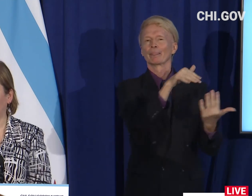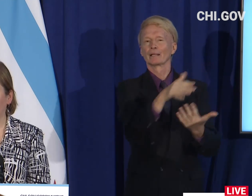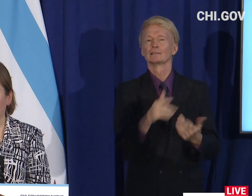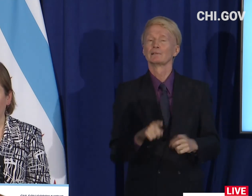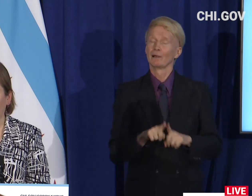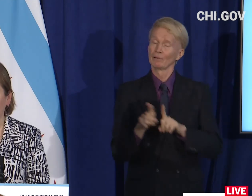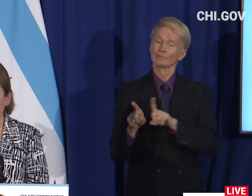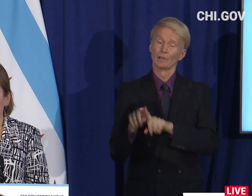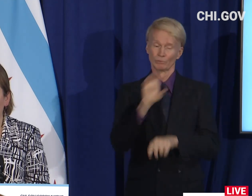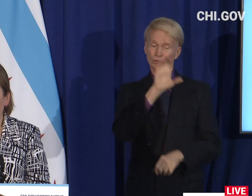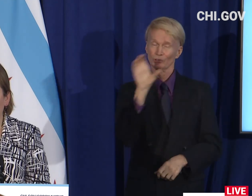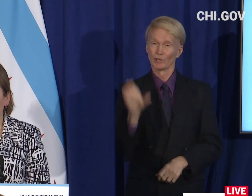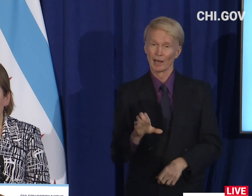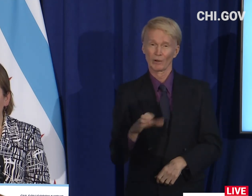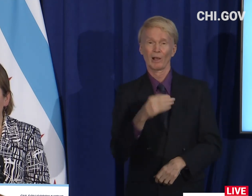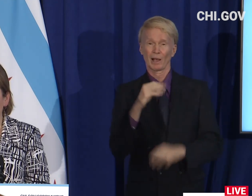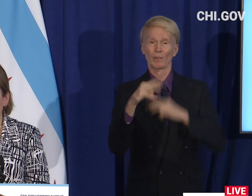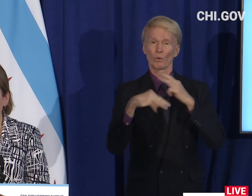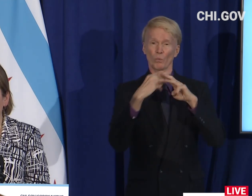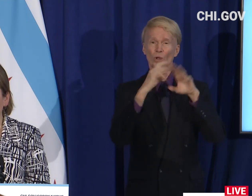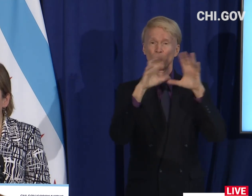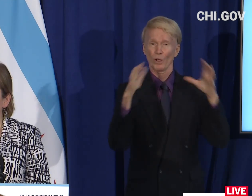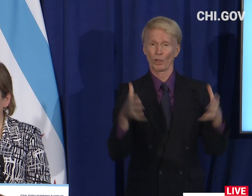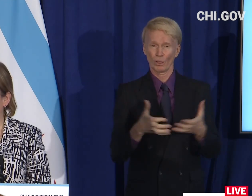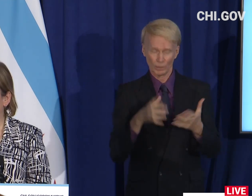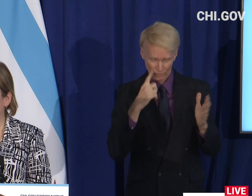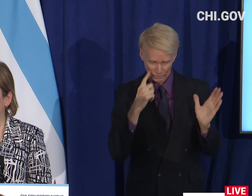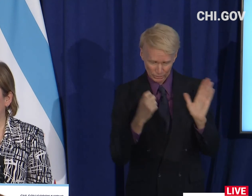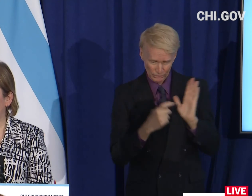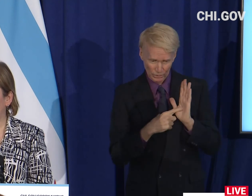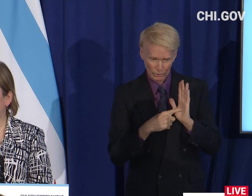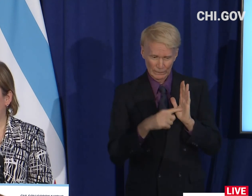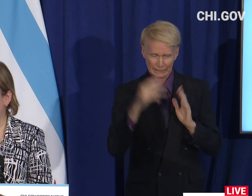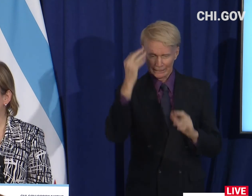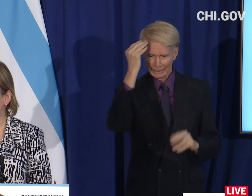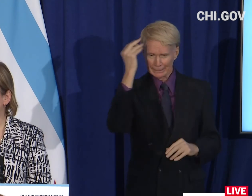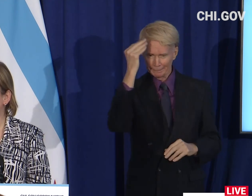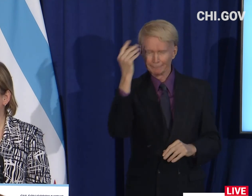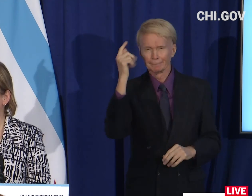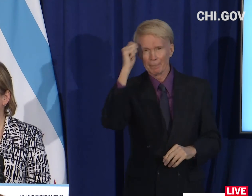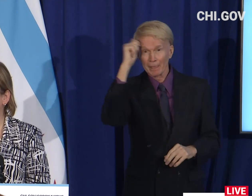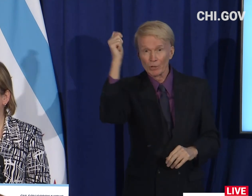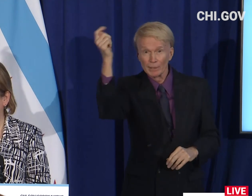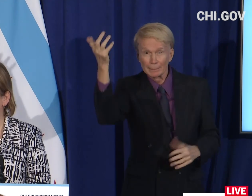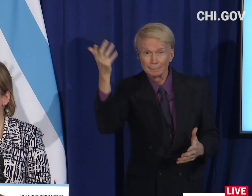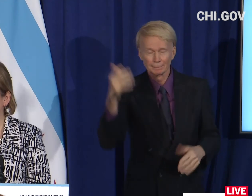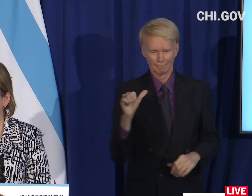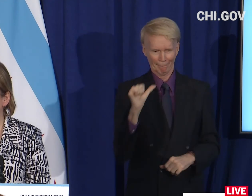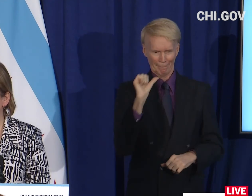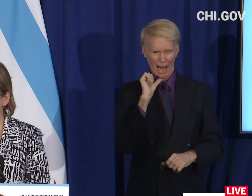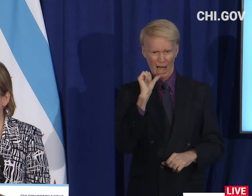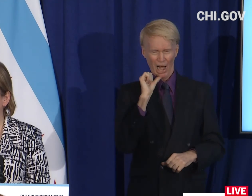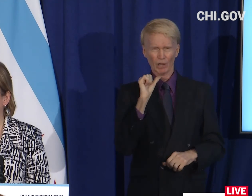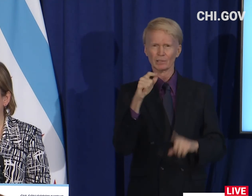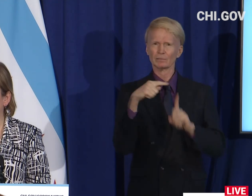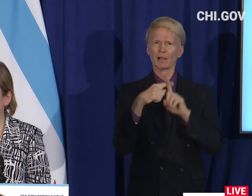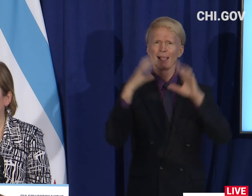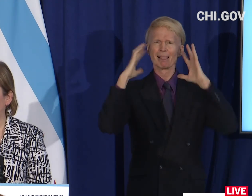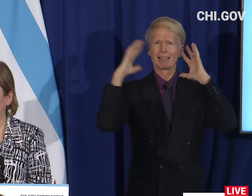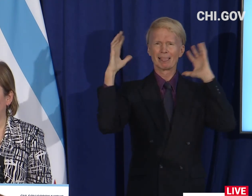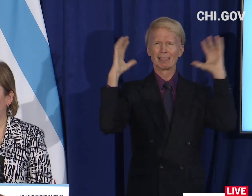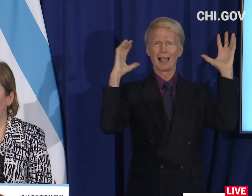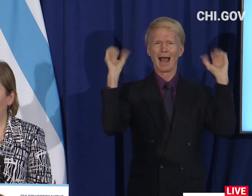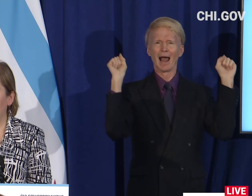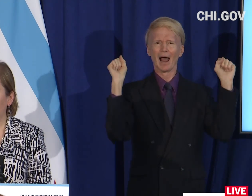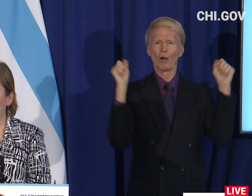across the country and the world. There's a pretty strong theory that bars are also some of the loudest spaces that people spend